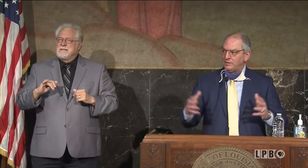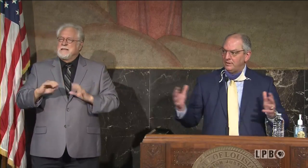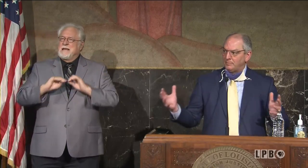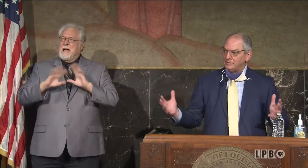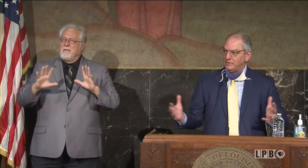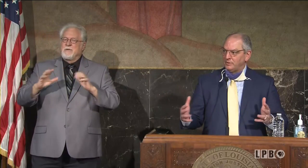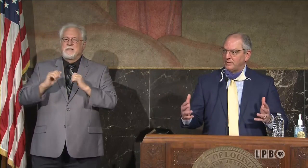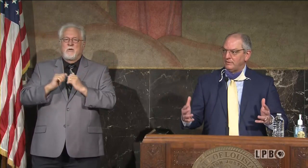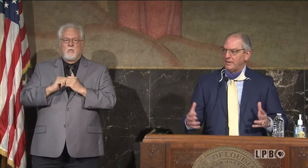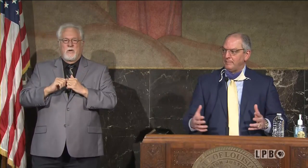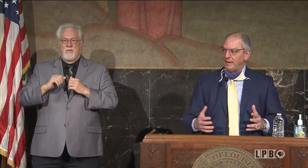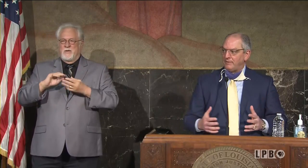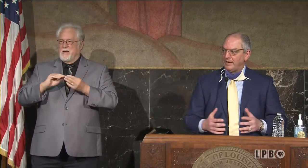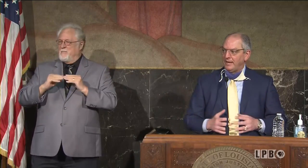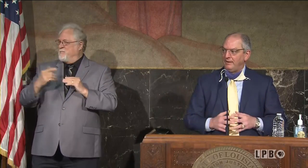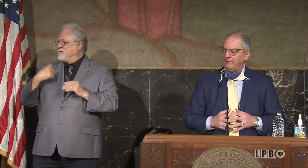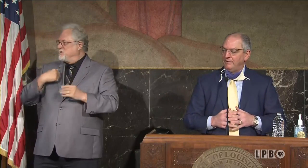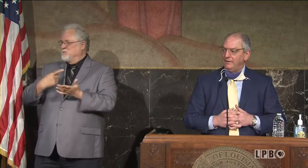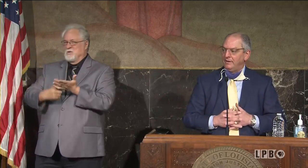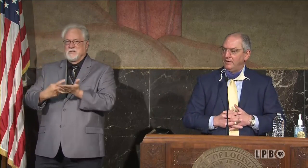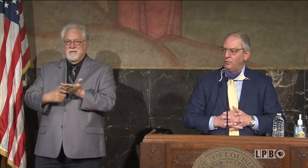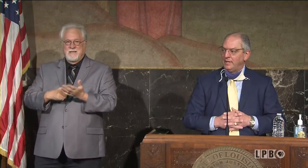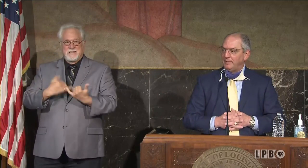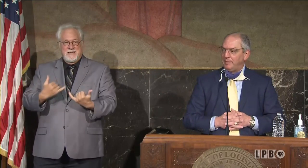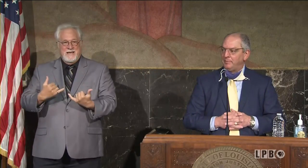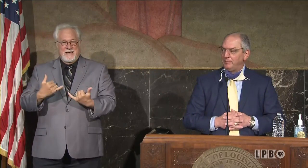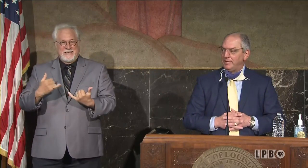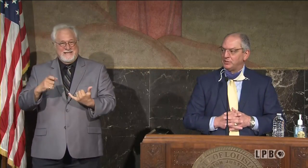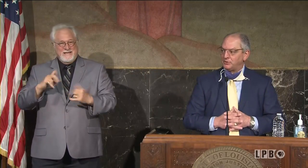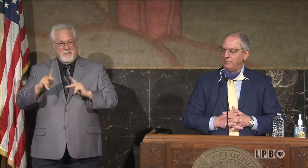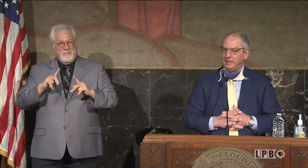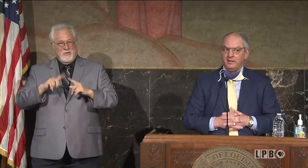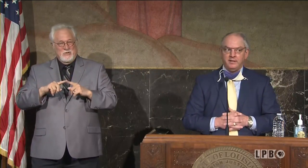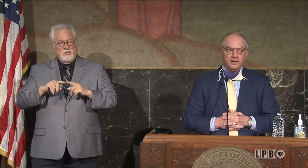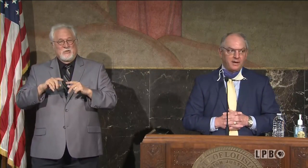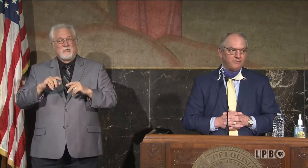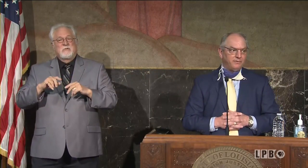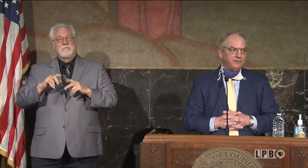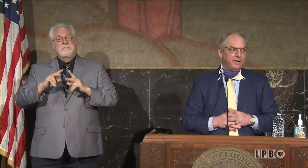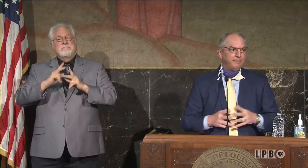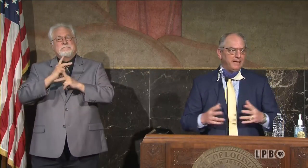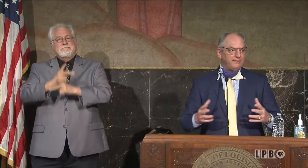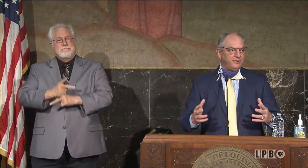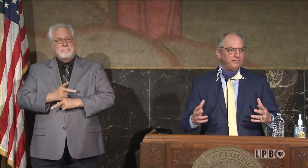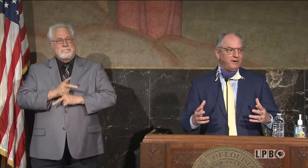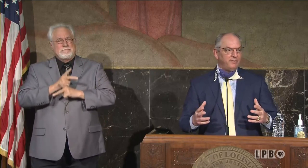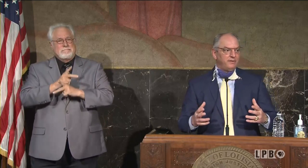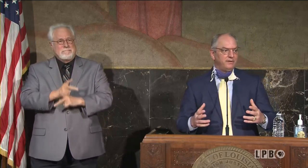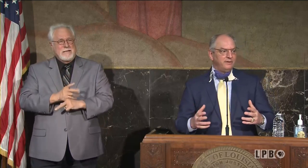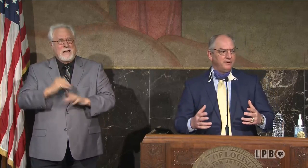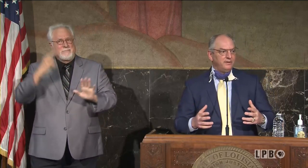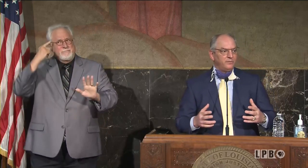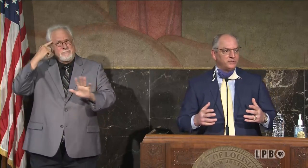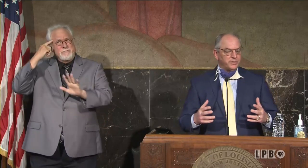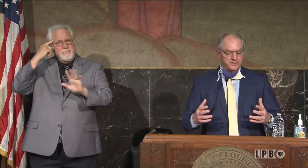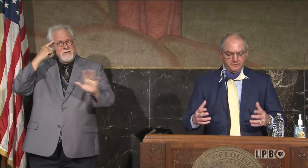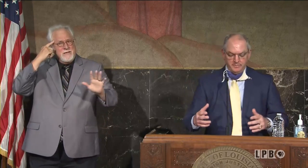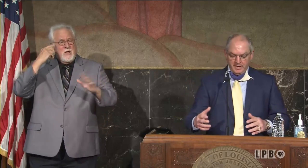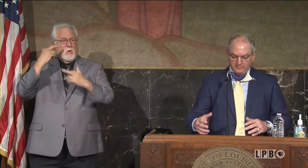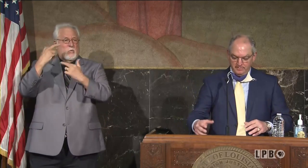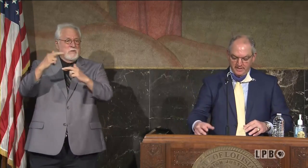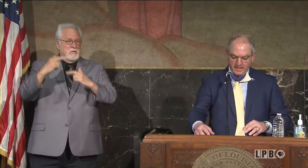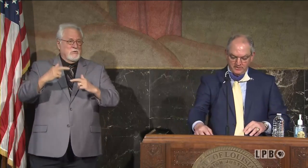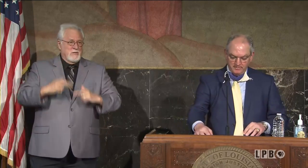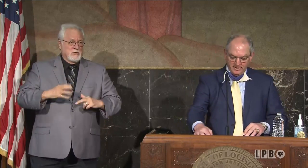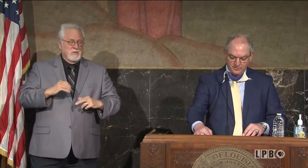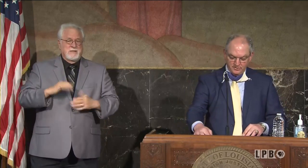Obviously, with the numbers that we're talking about right now, we need people to be extremely careful and mindful of all the restriction